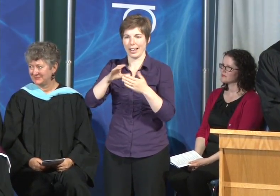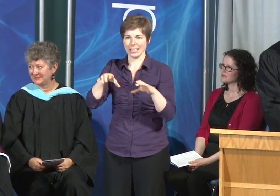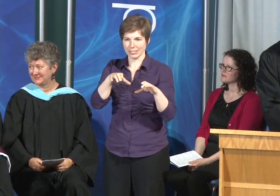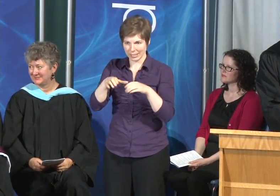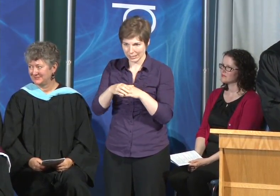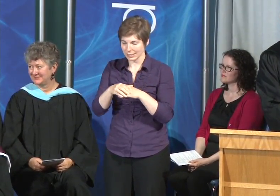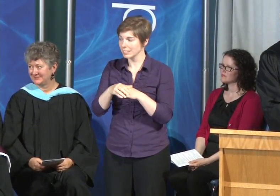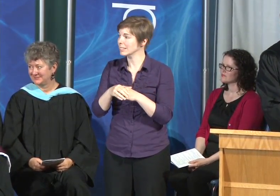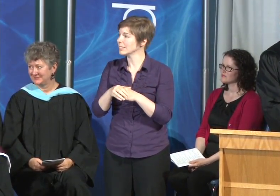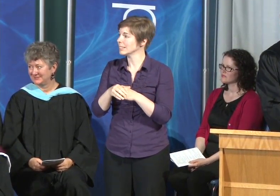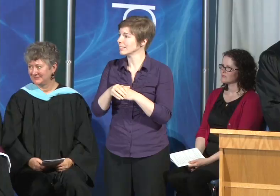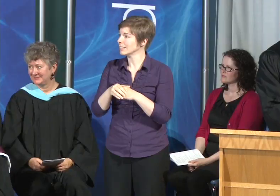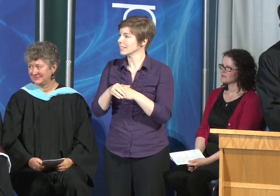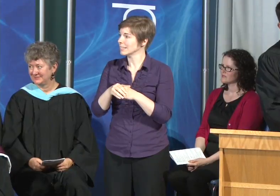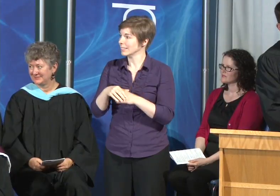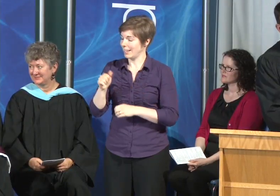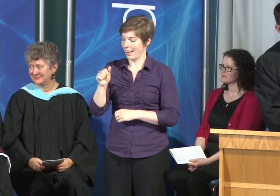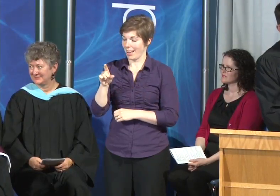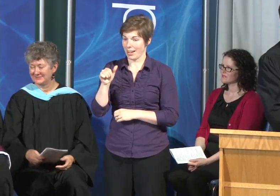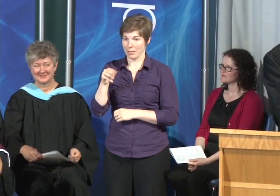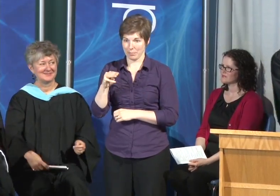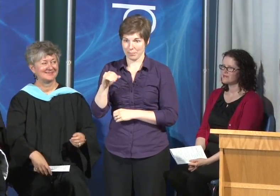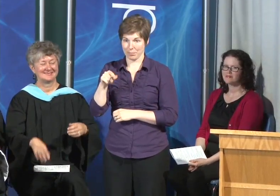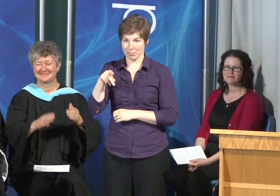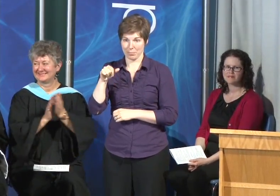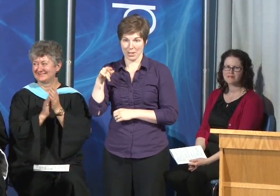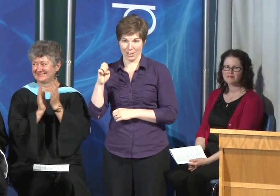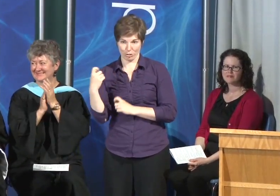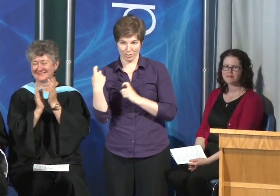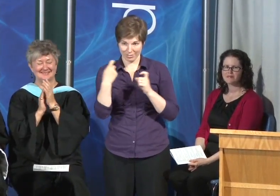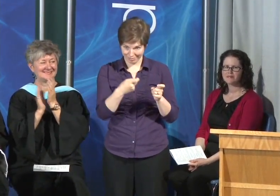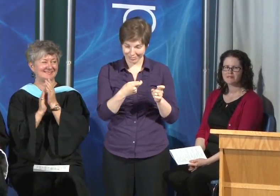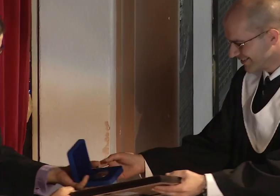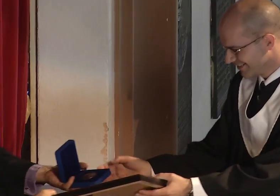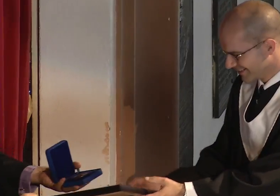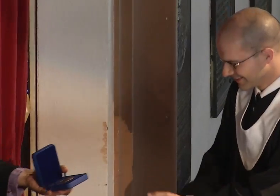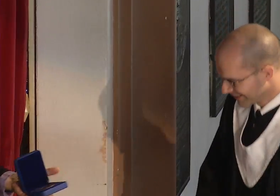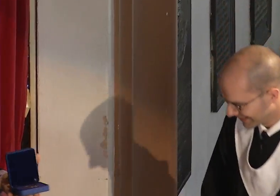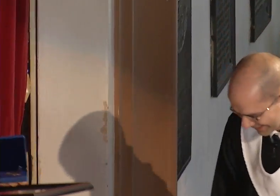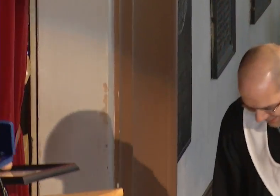recipient is, you guessed it, John Ross.